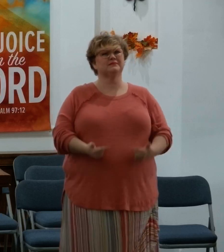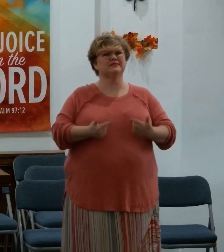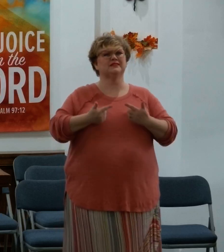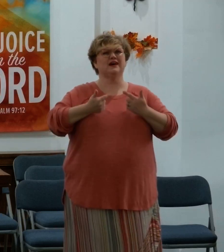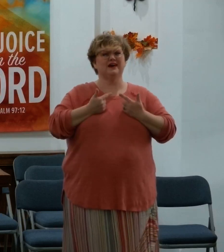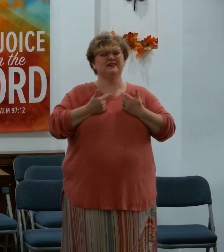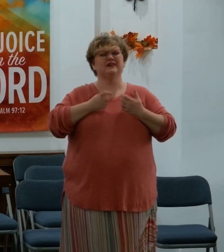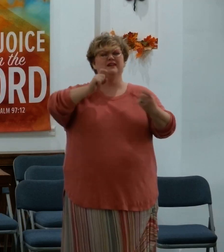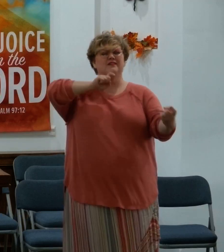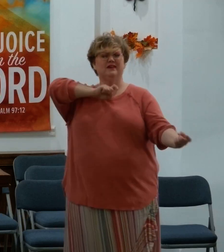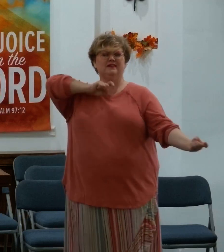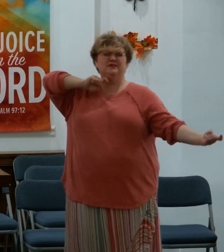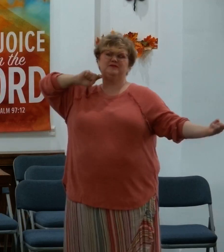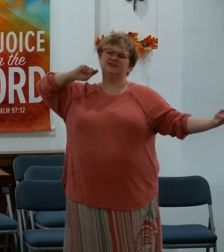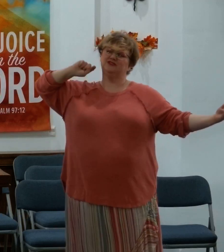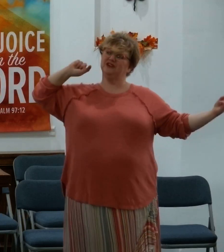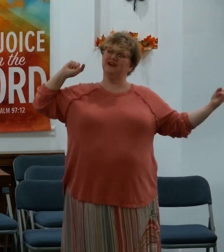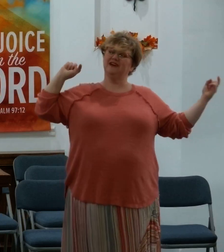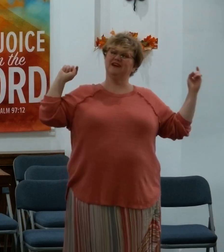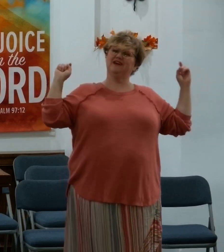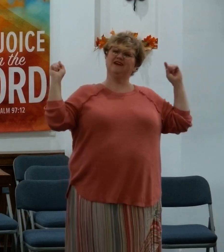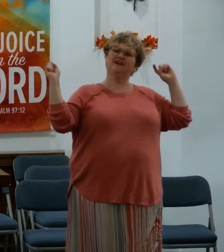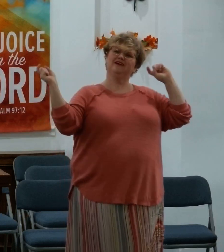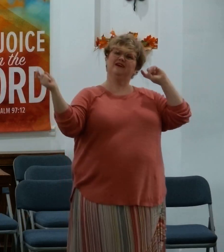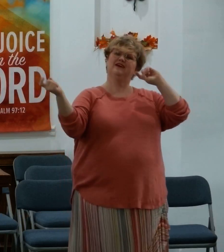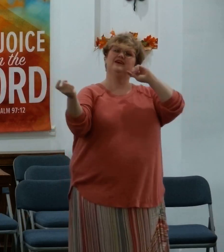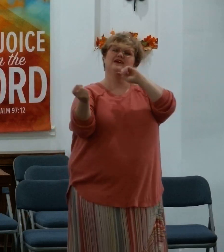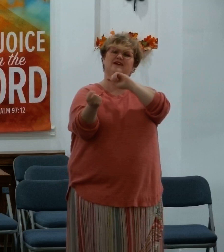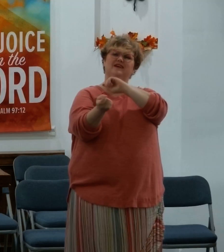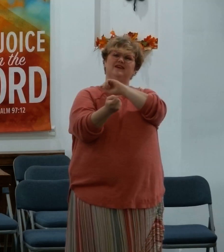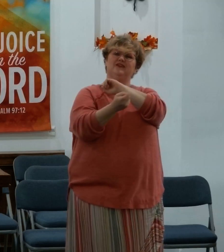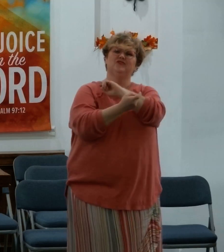I am a life that was changed.